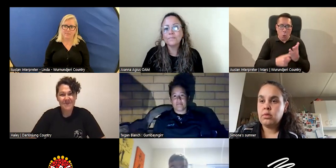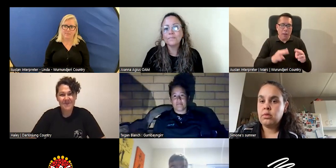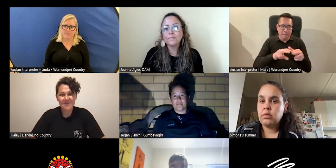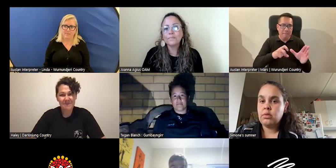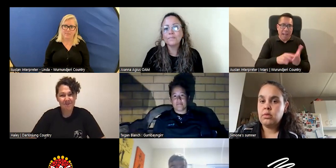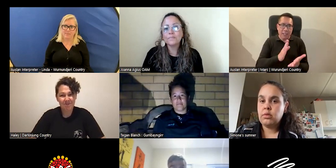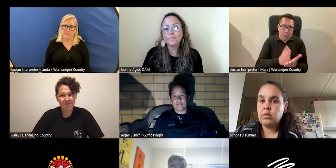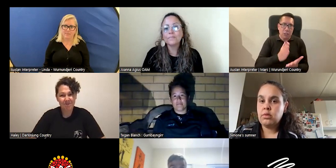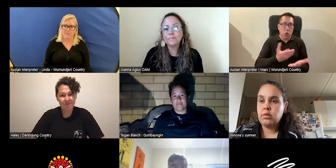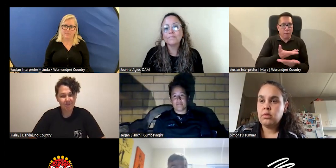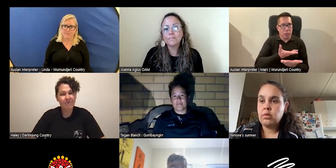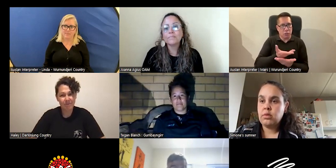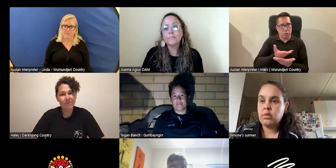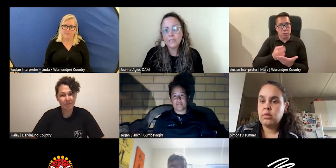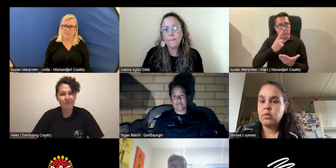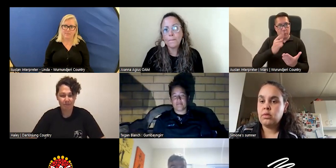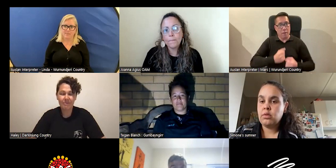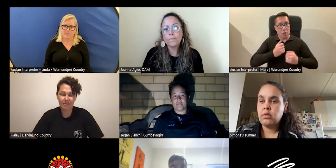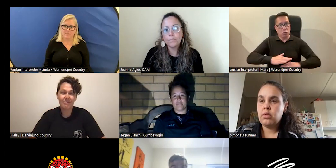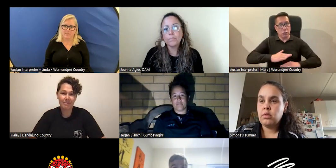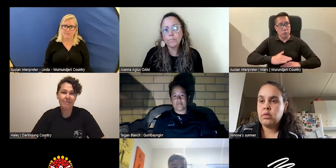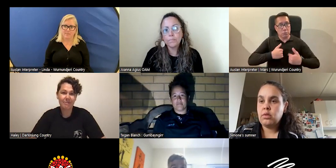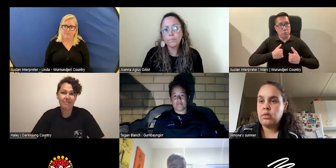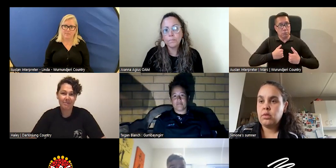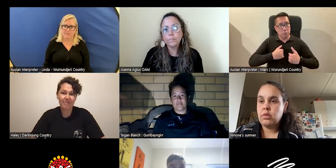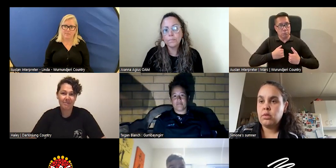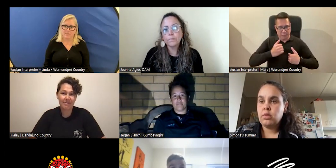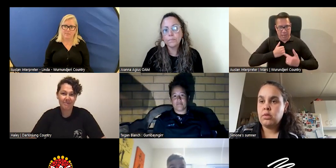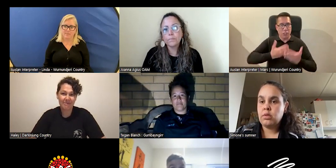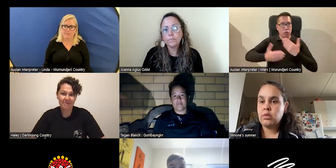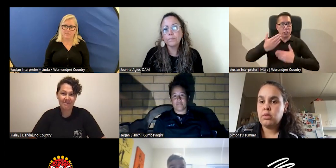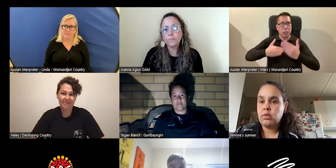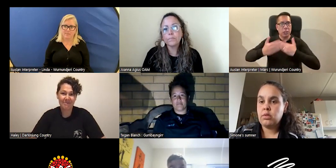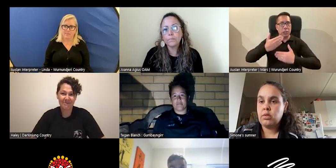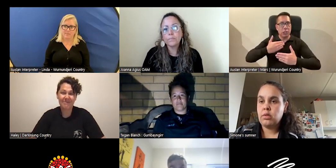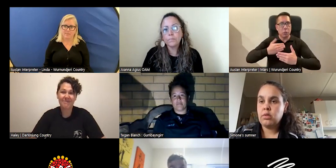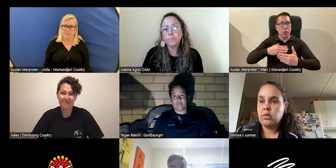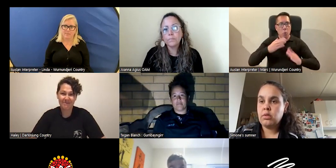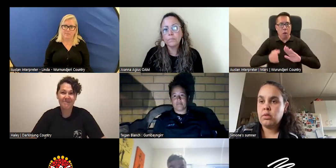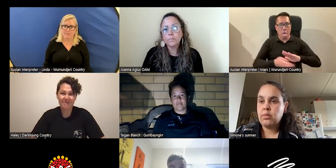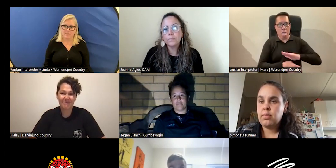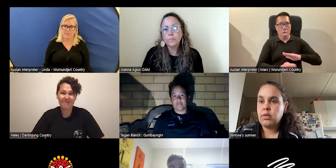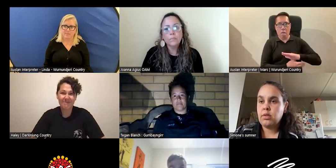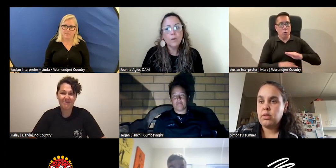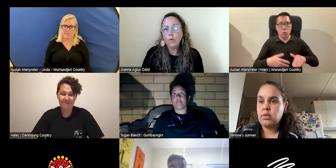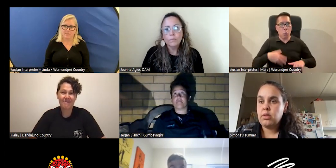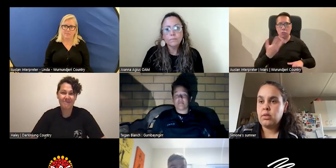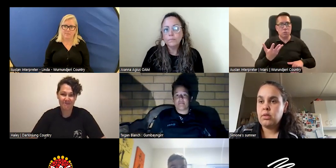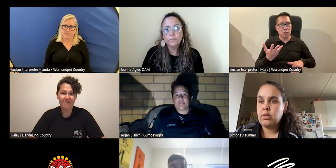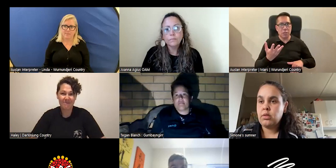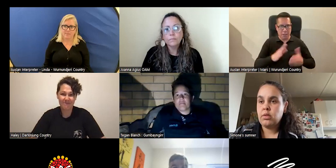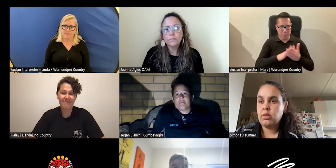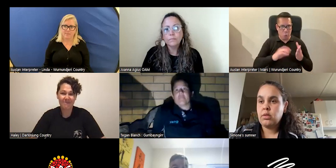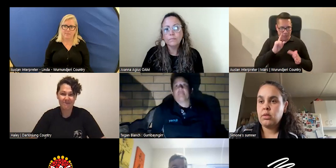conversations as people of our country, and not to have our history swept under the rug, and not and no healing for